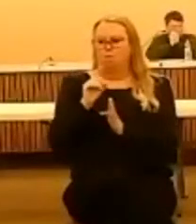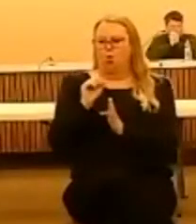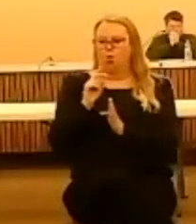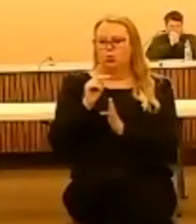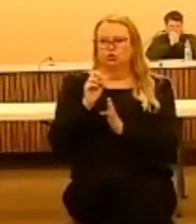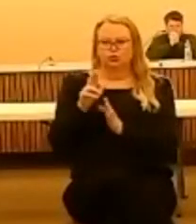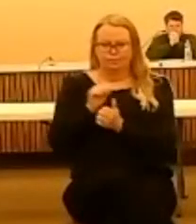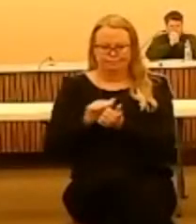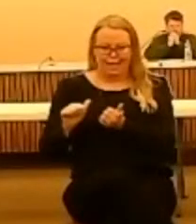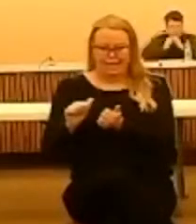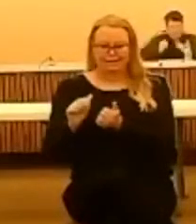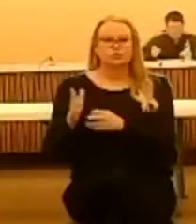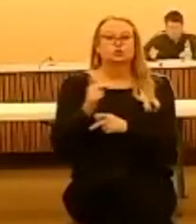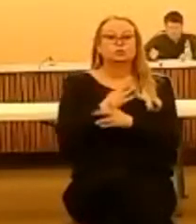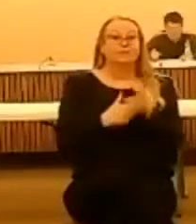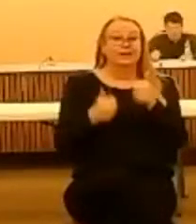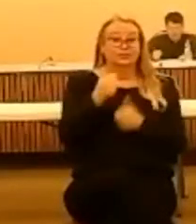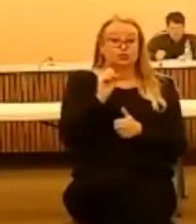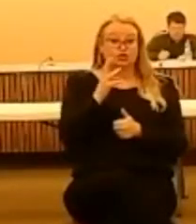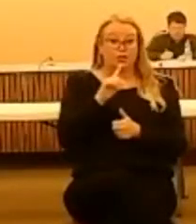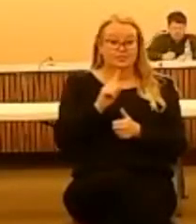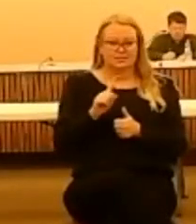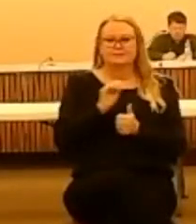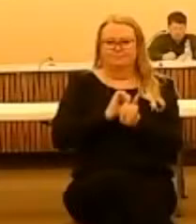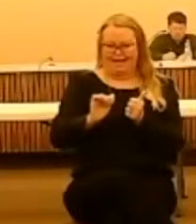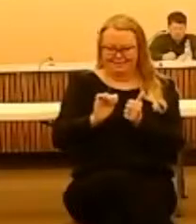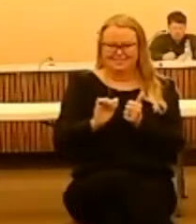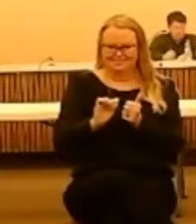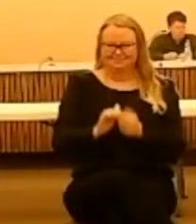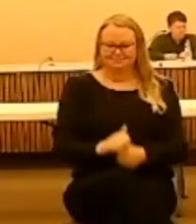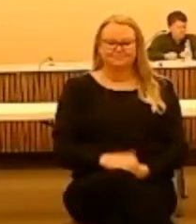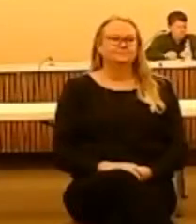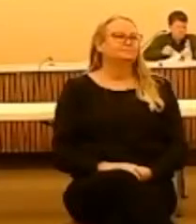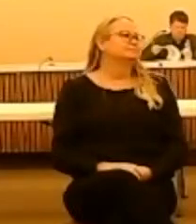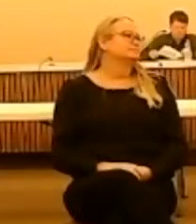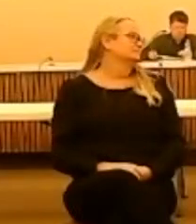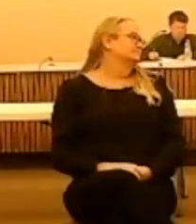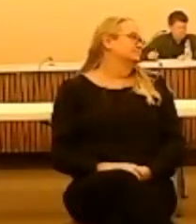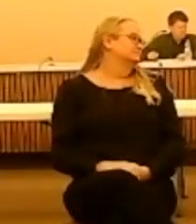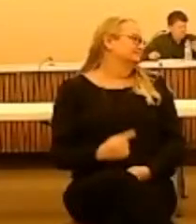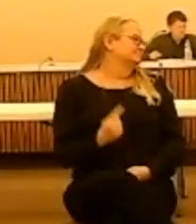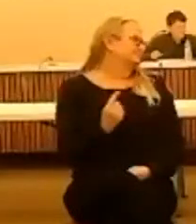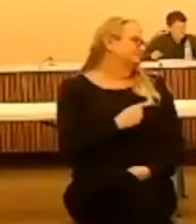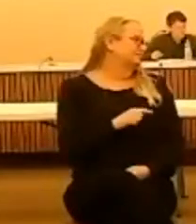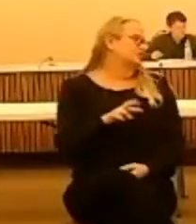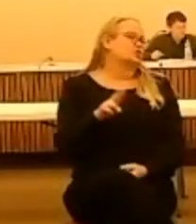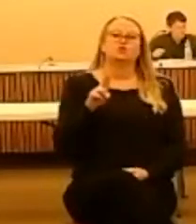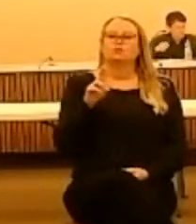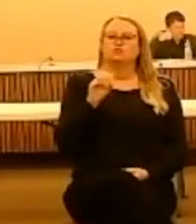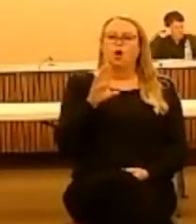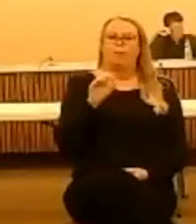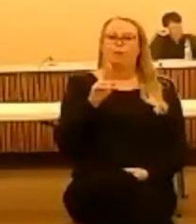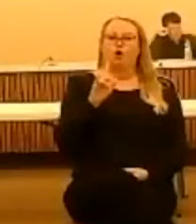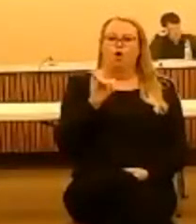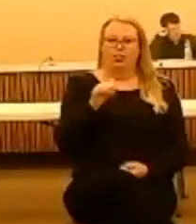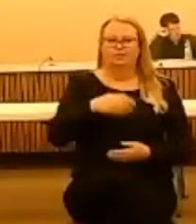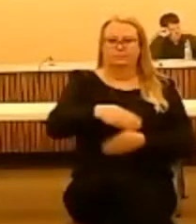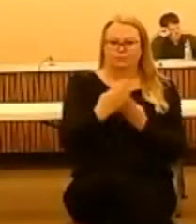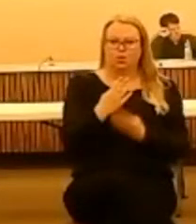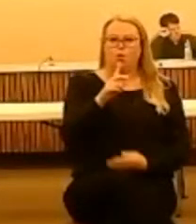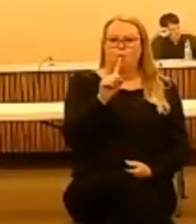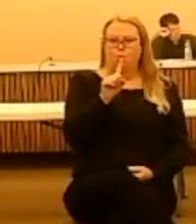Aye. Supervisor Schultz. Aye. Supervisor Schultz and fellow board members, I have resolution